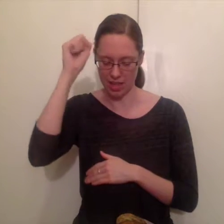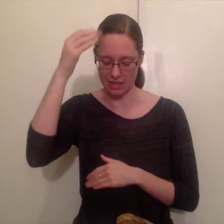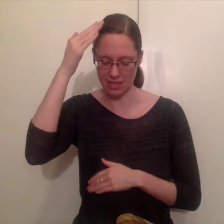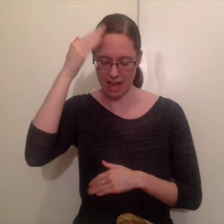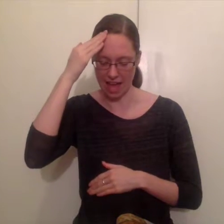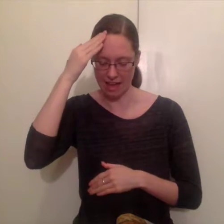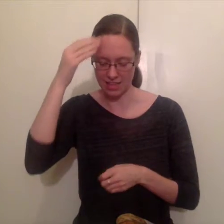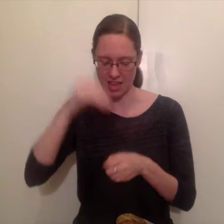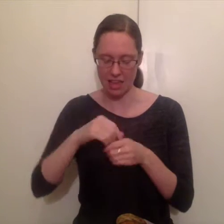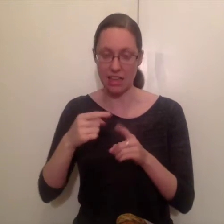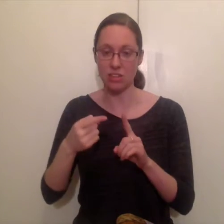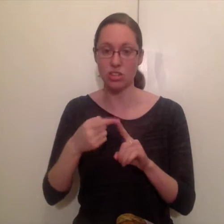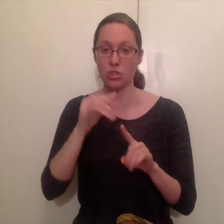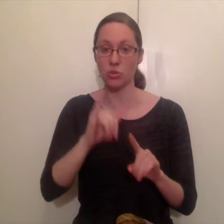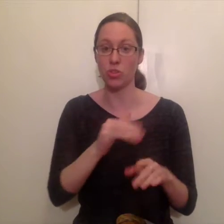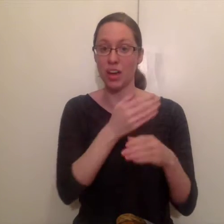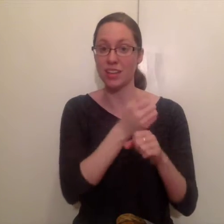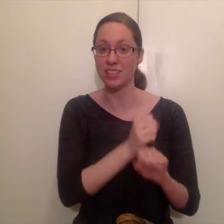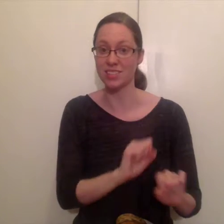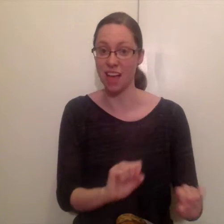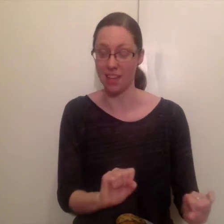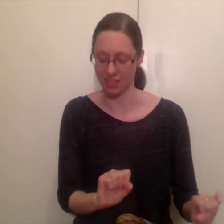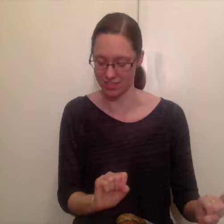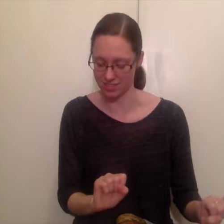his hat into the silence.